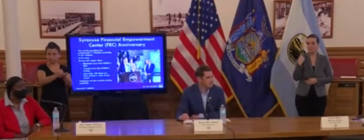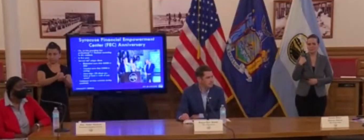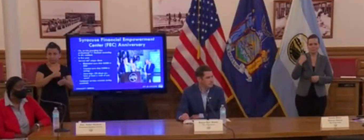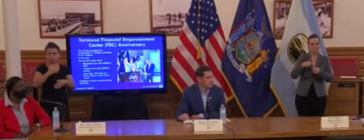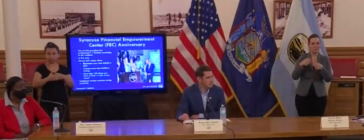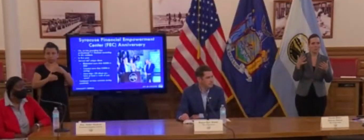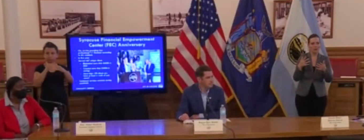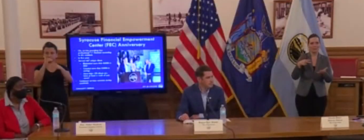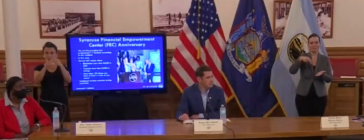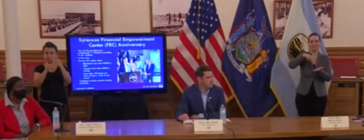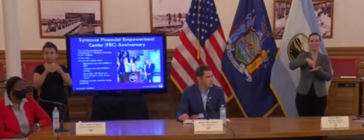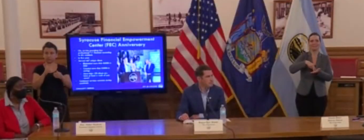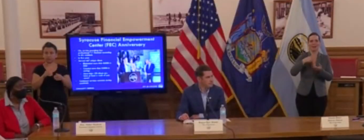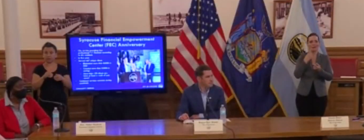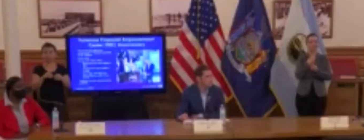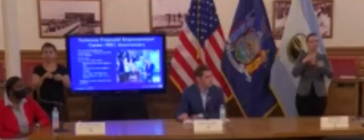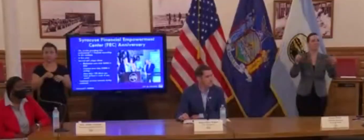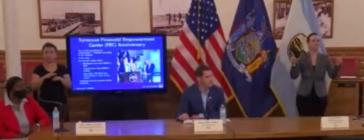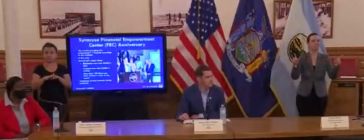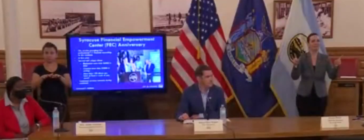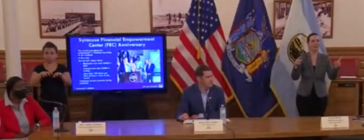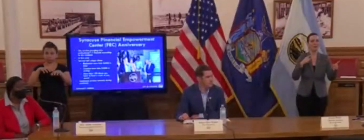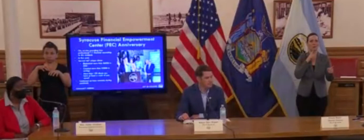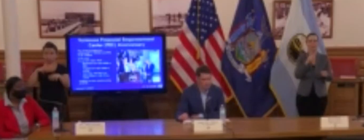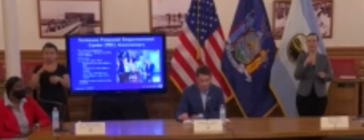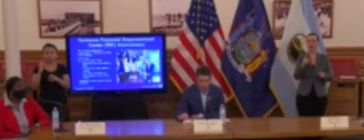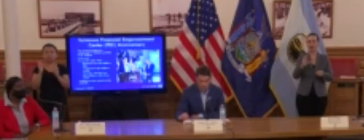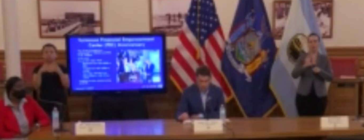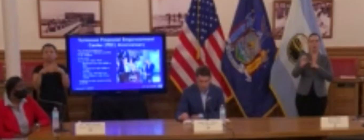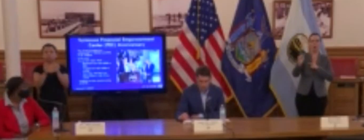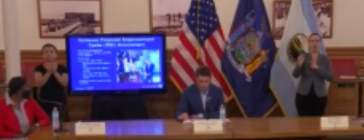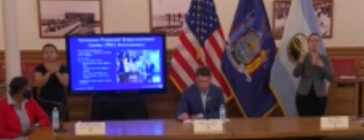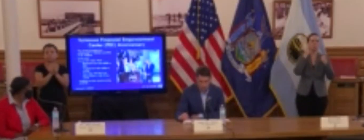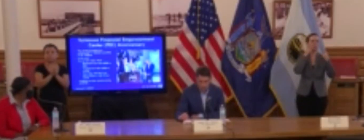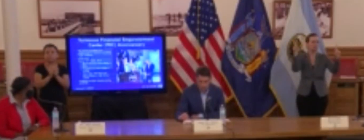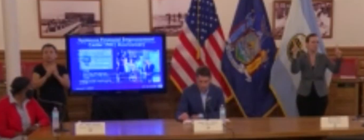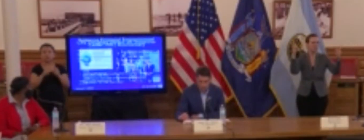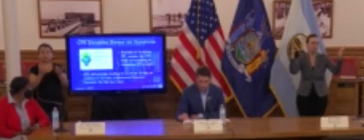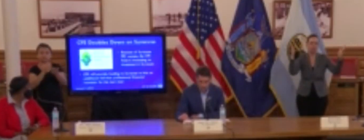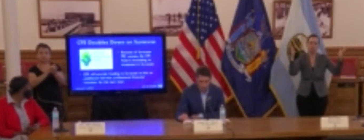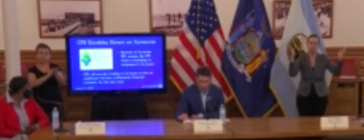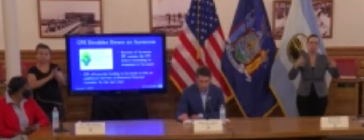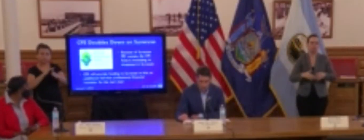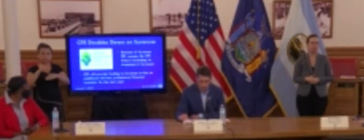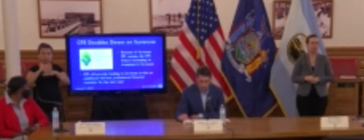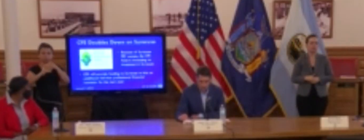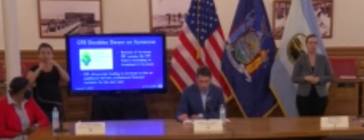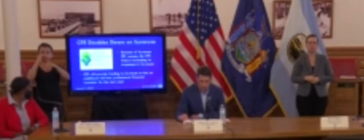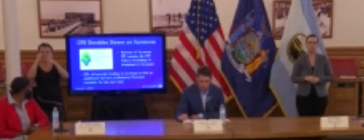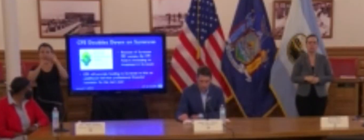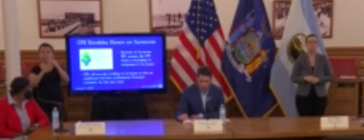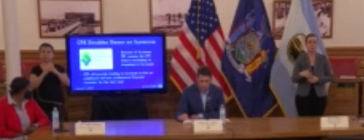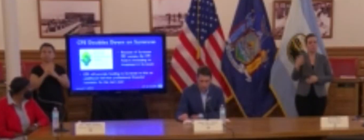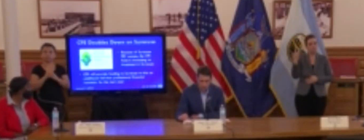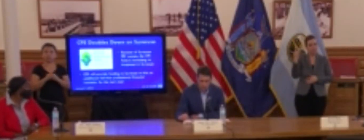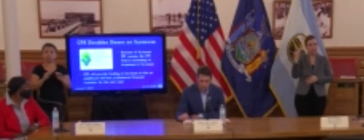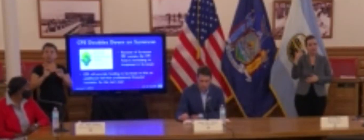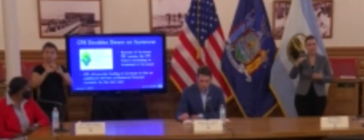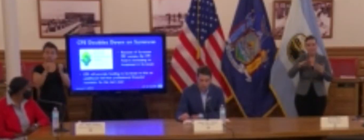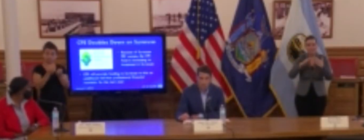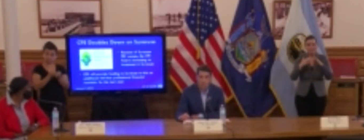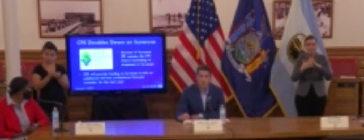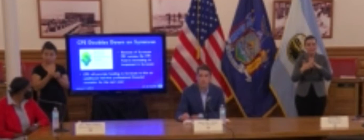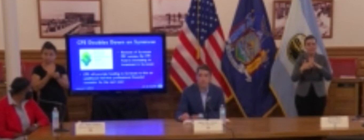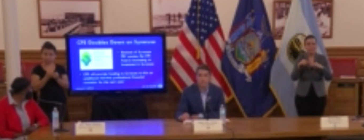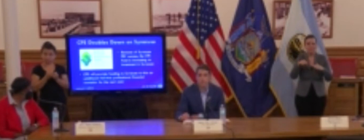anticipation, and we have really been successful in this program. So much so that the Cities for Financial Empowerment is